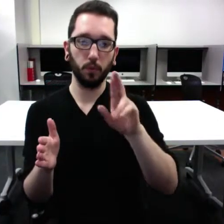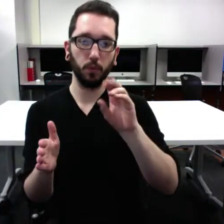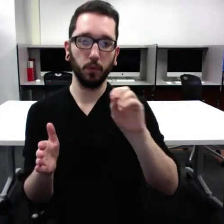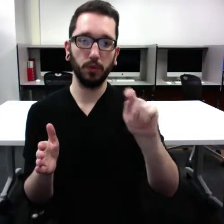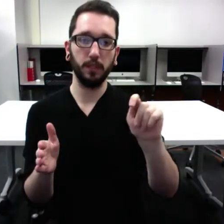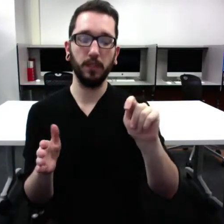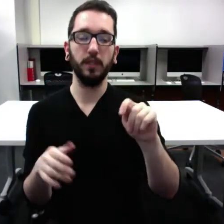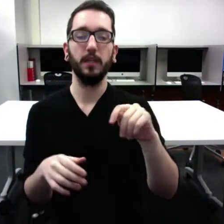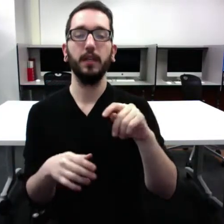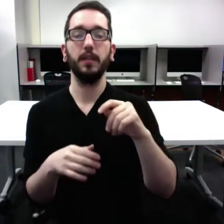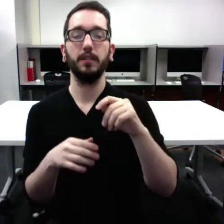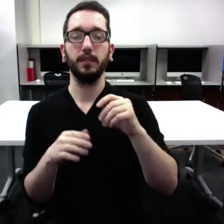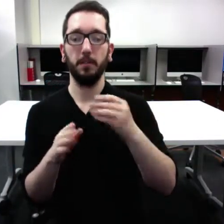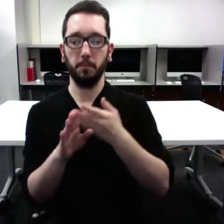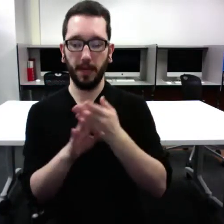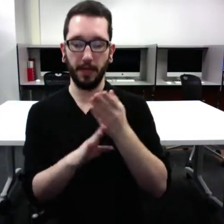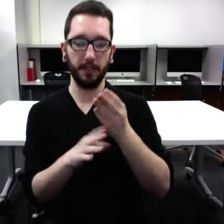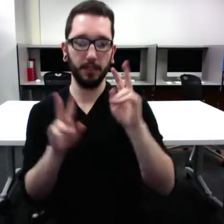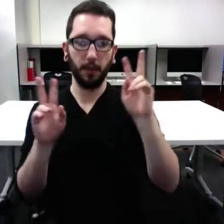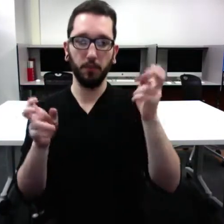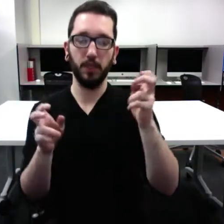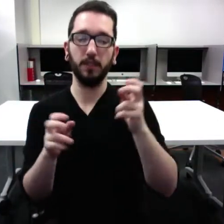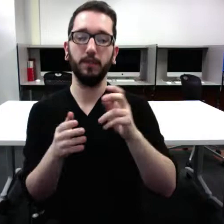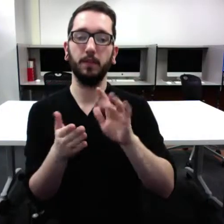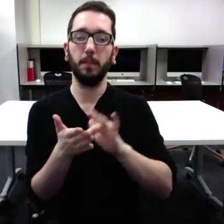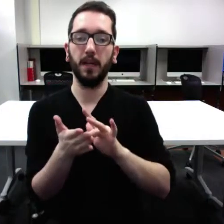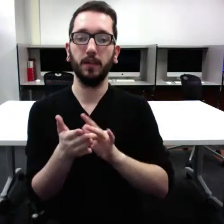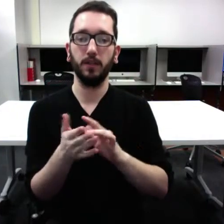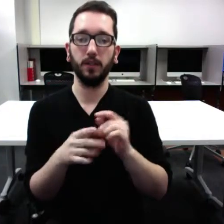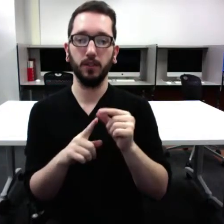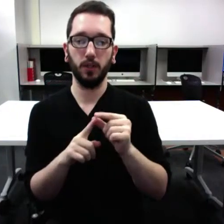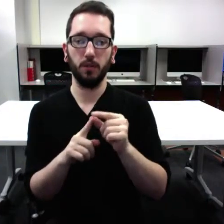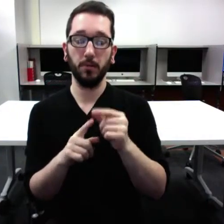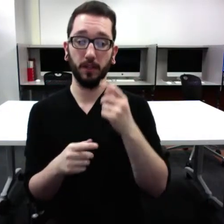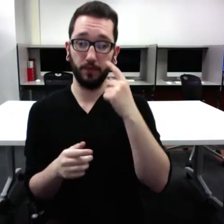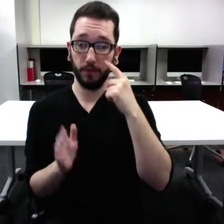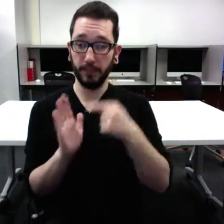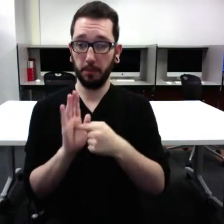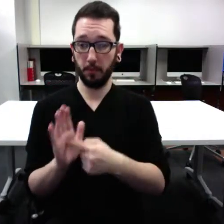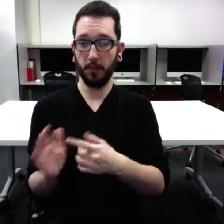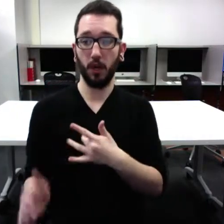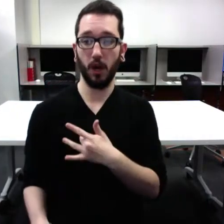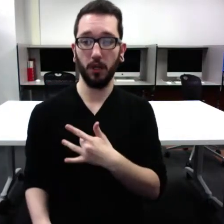term. For example, heart. Word root for heart is